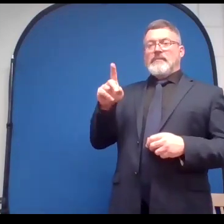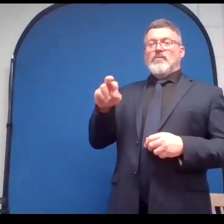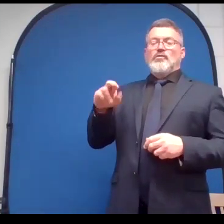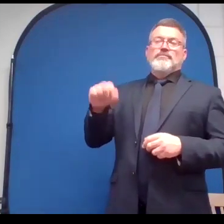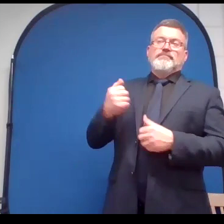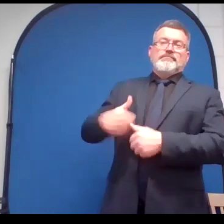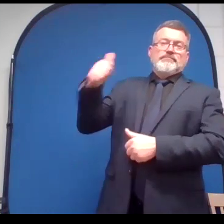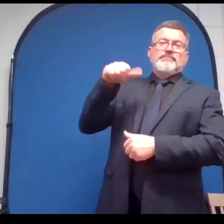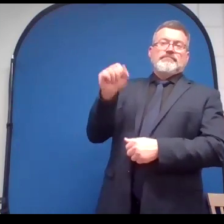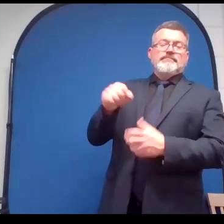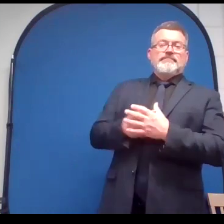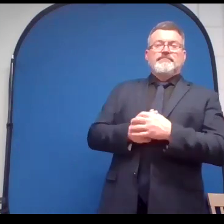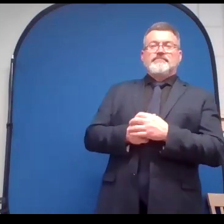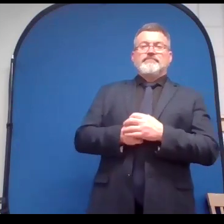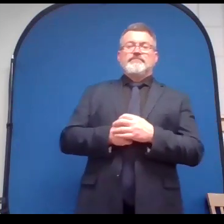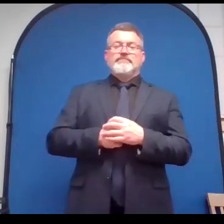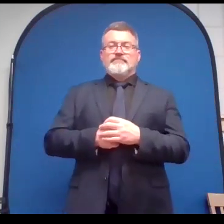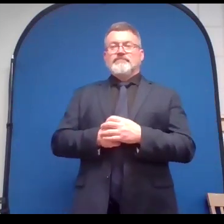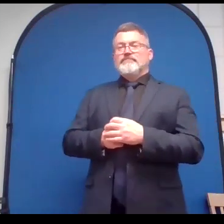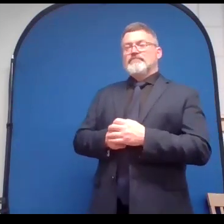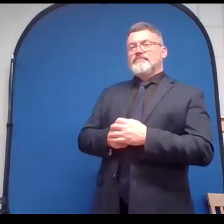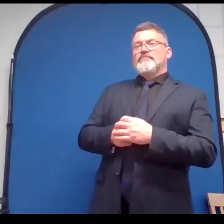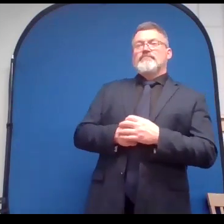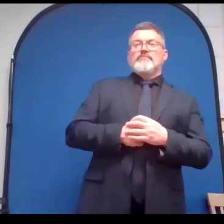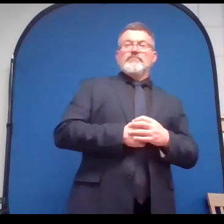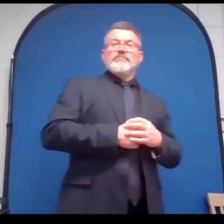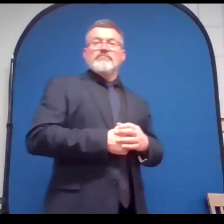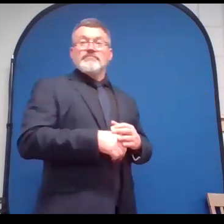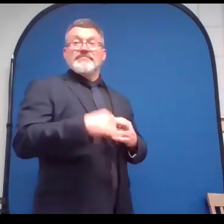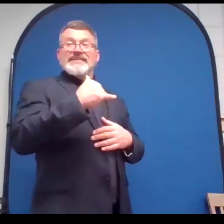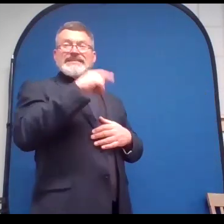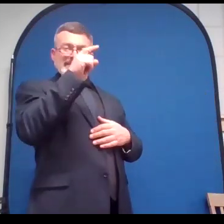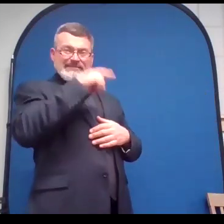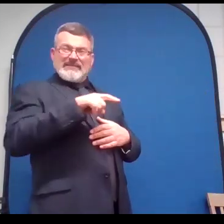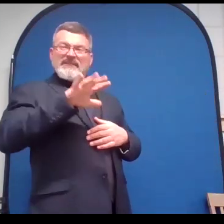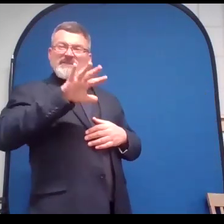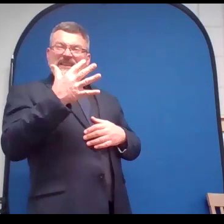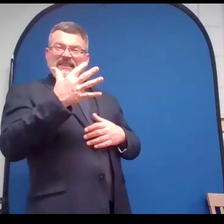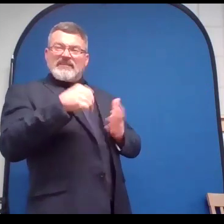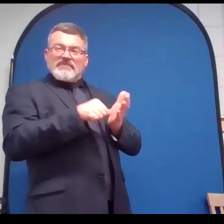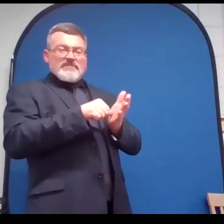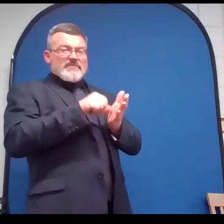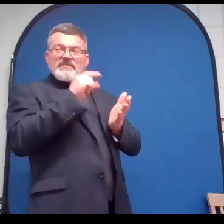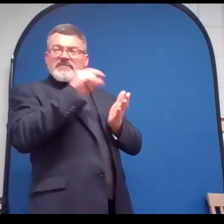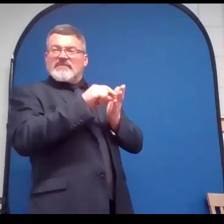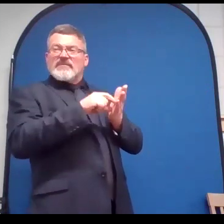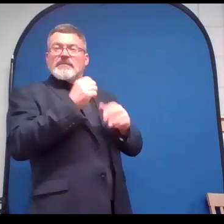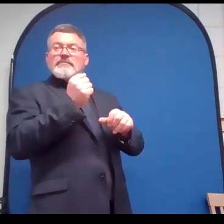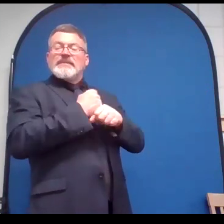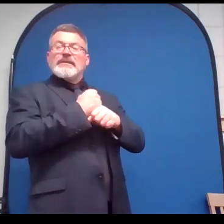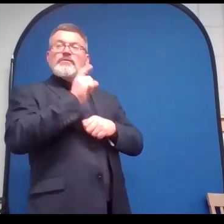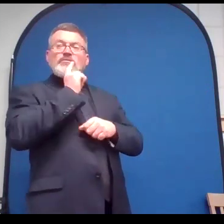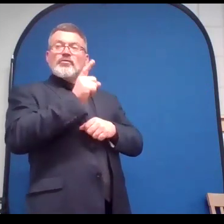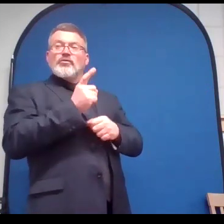it's the fifth box is checked and it says, ensure service member attends